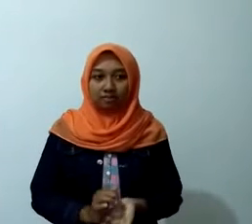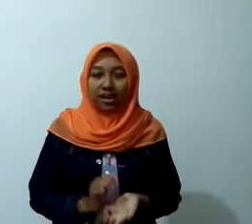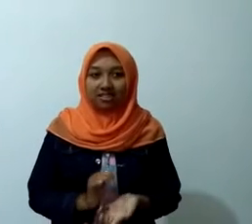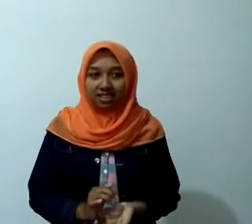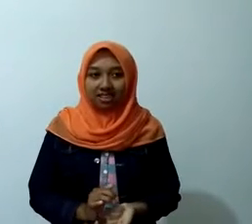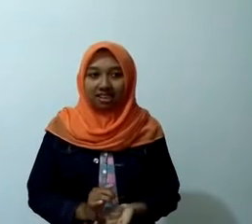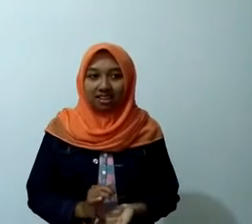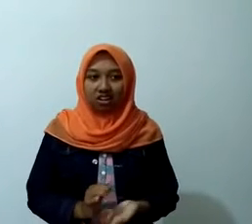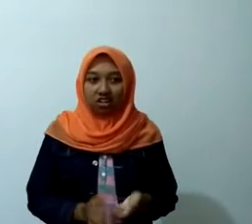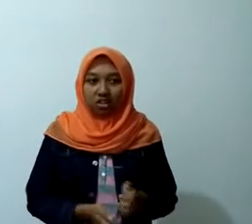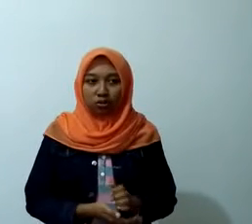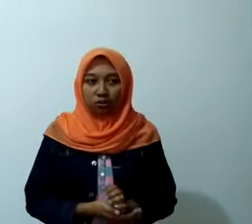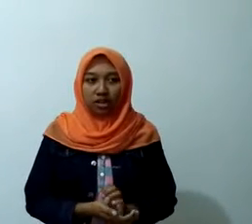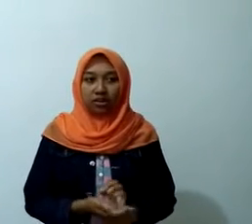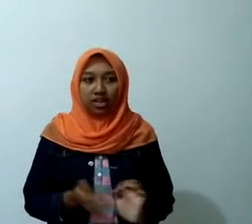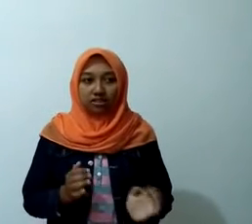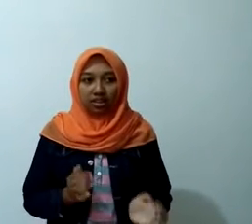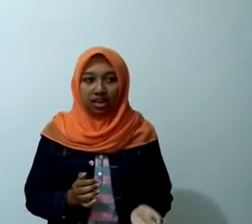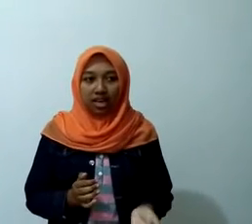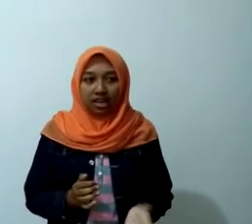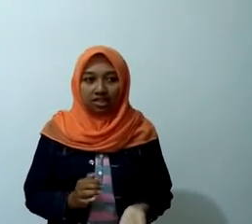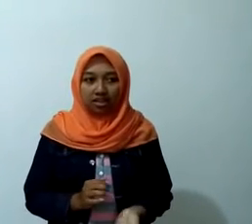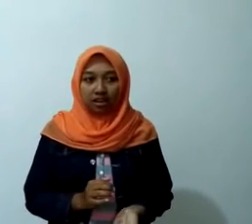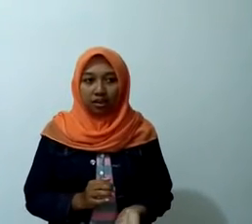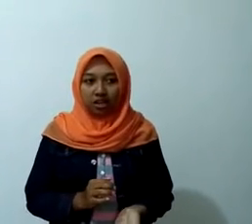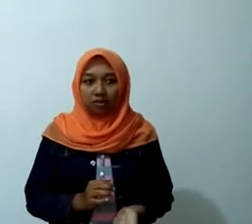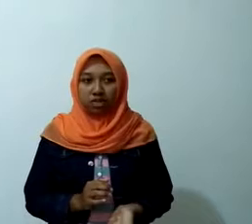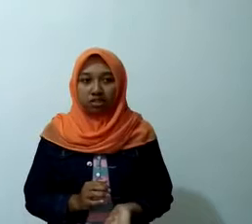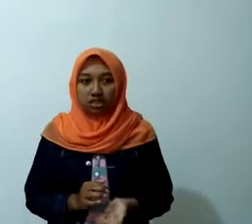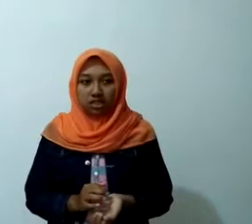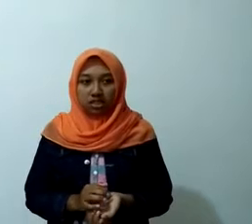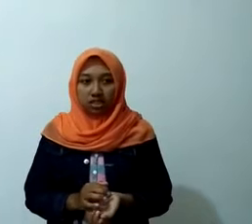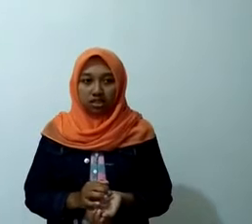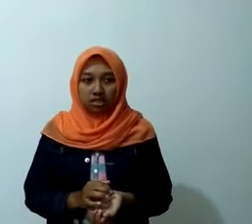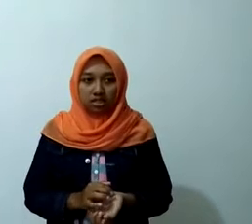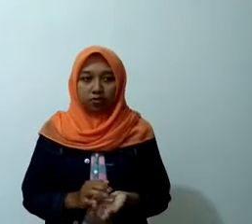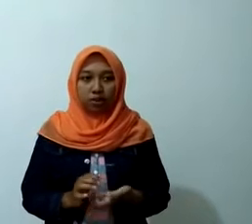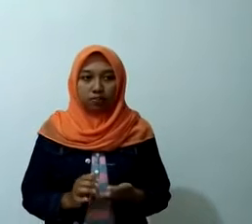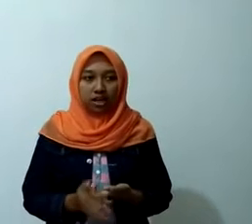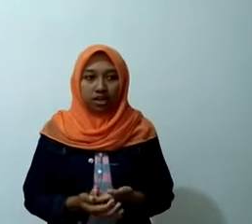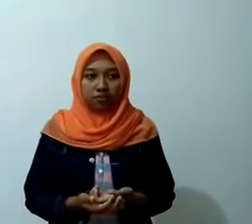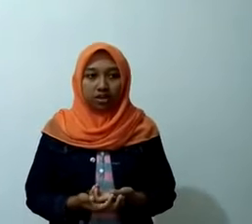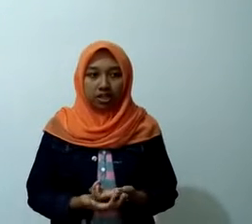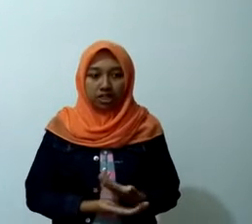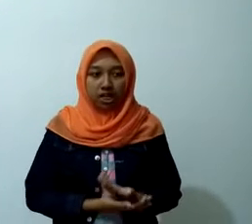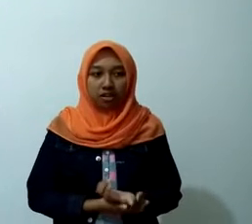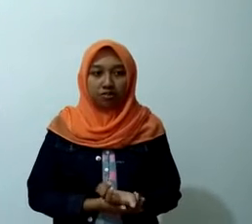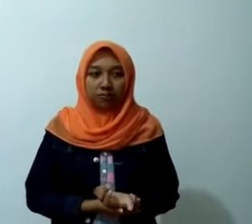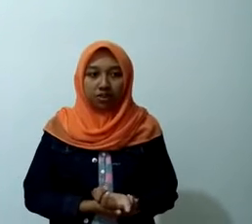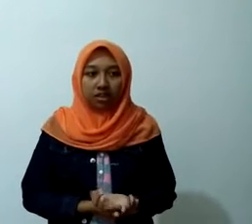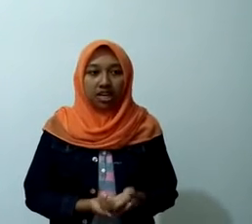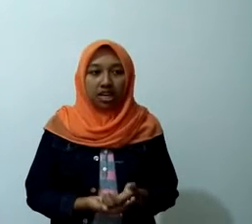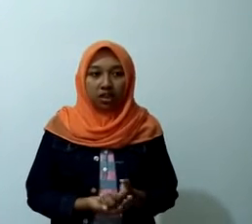crossword puzzle, according to Wahyuningsih, is a game in which word guesses from their definition are